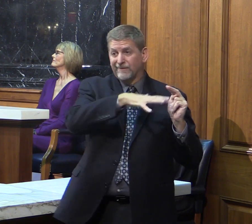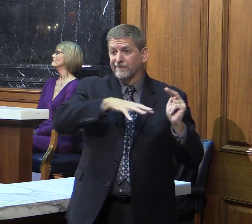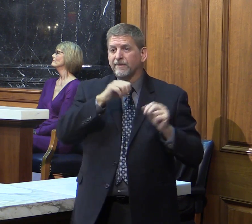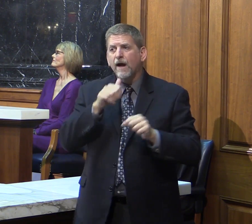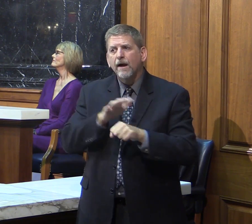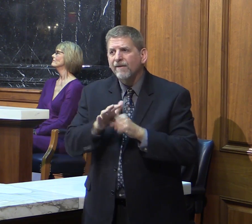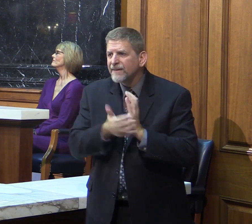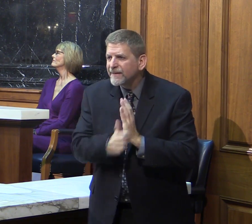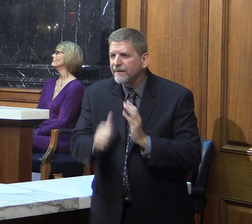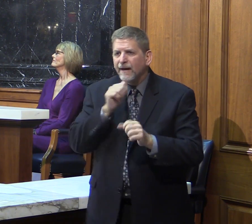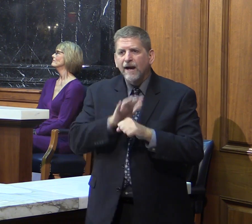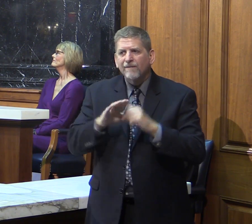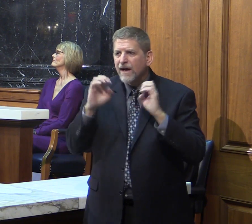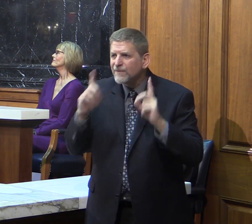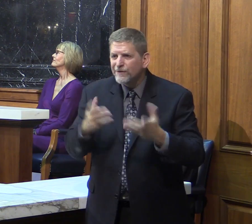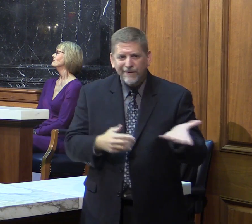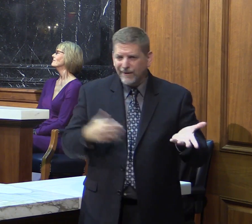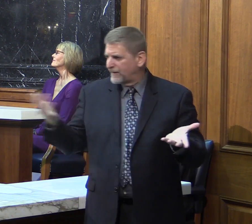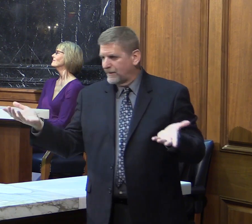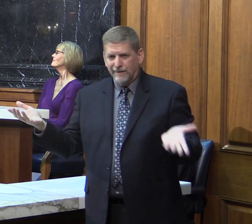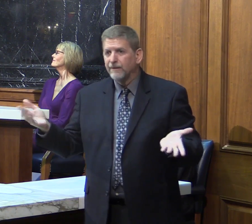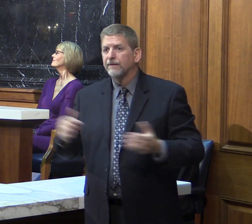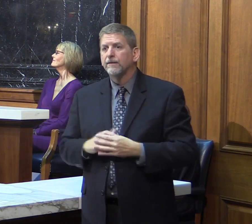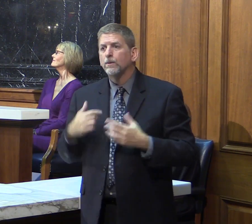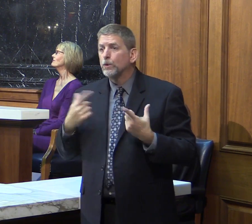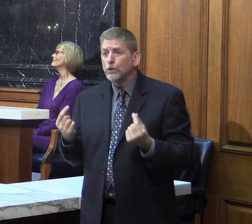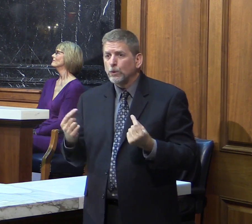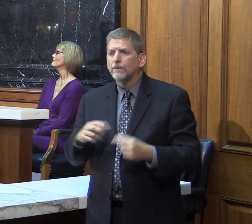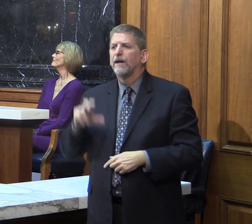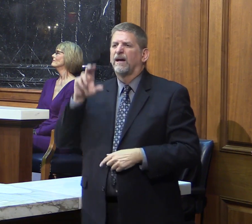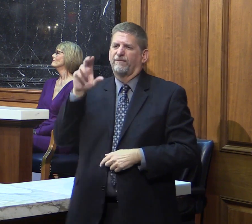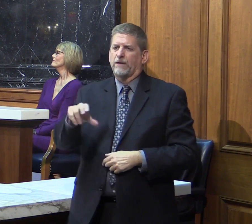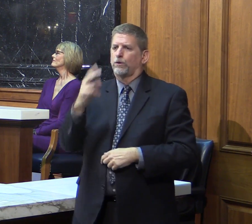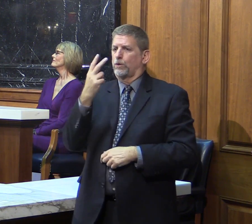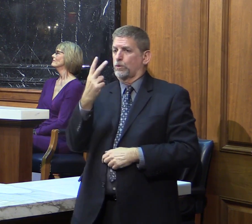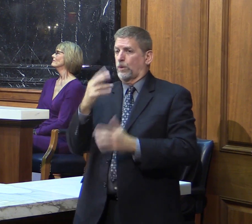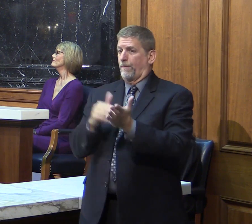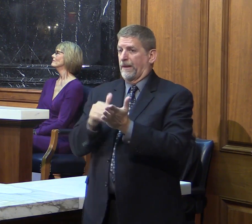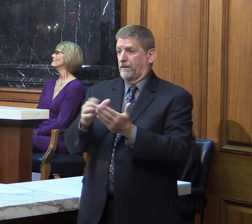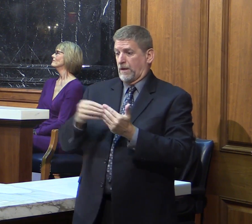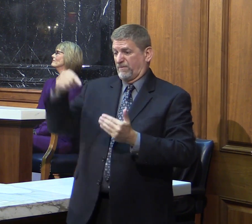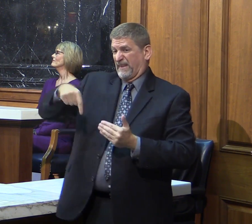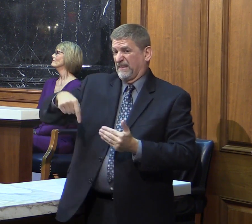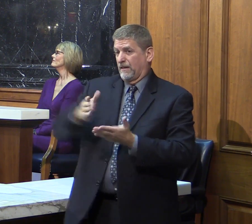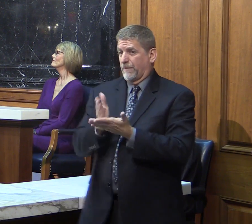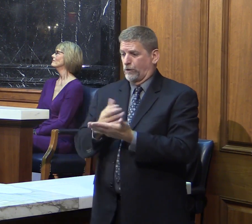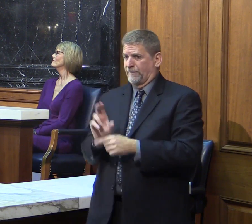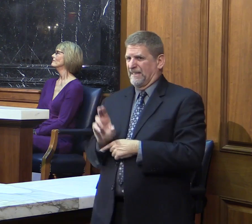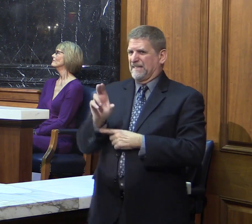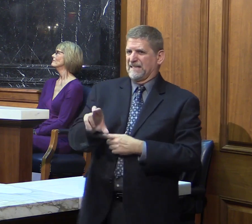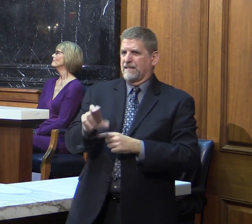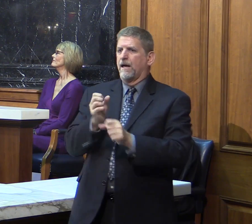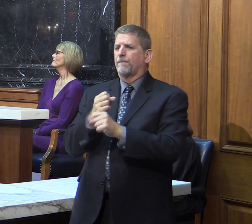jobs. So we'll invest some $2 million in this budget to create regional